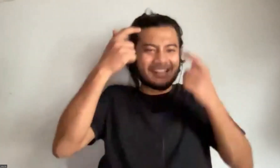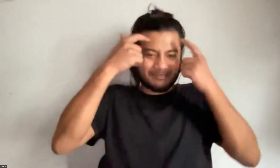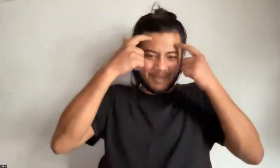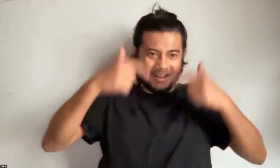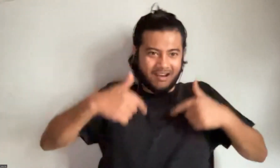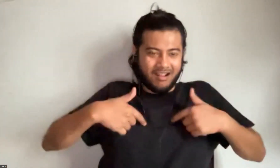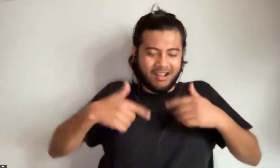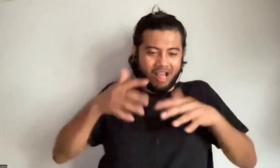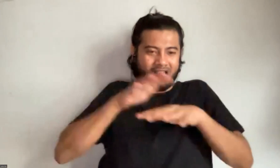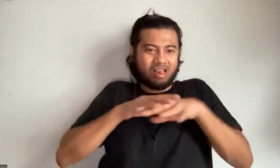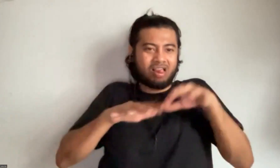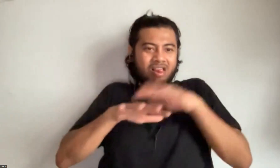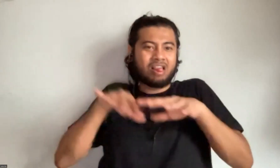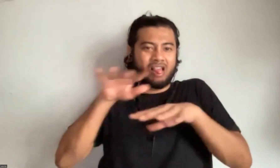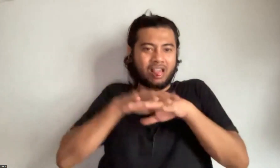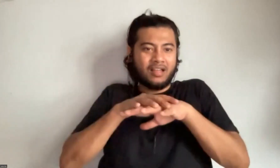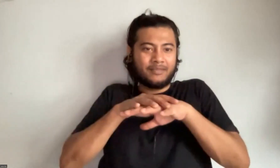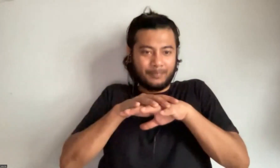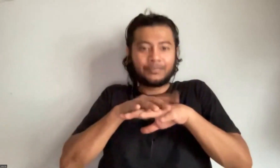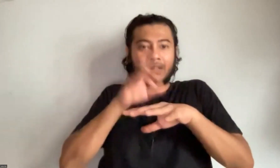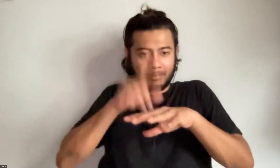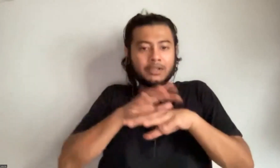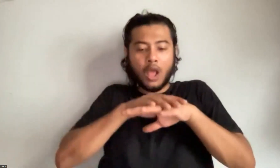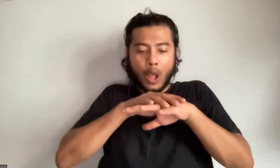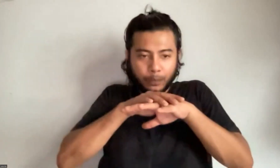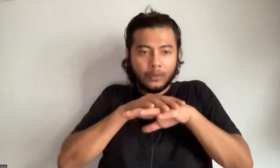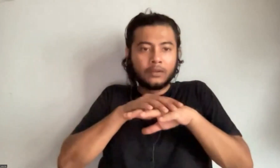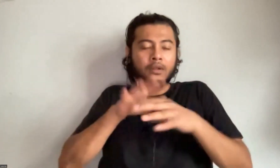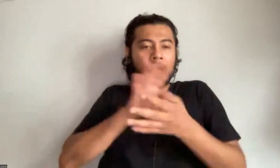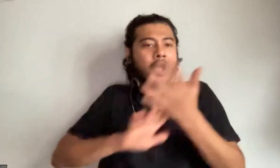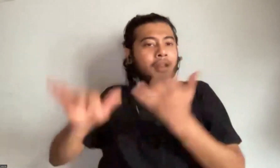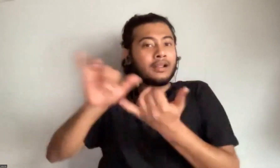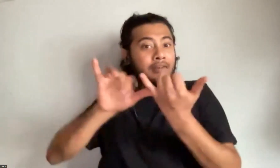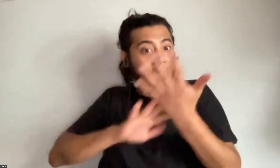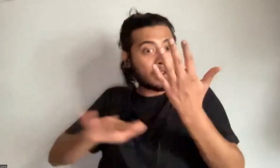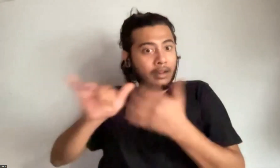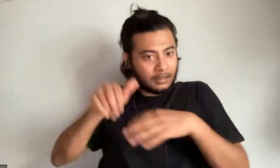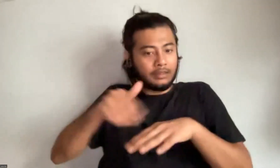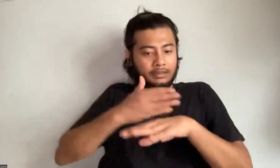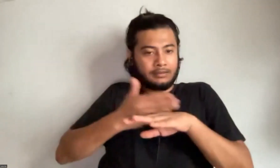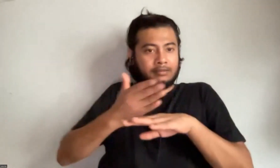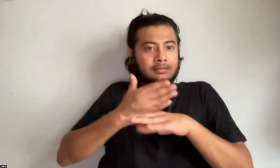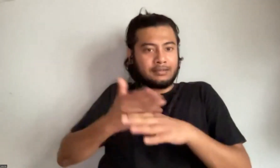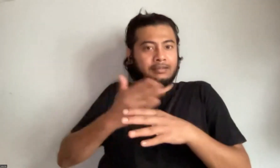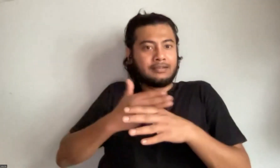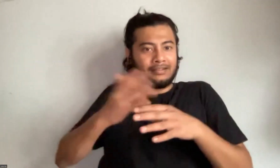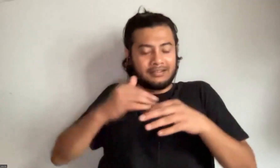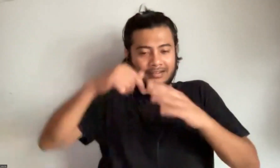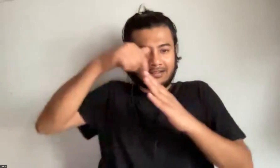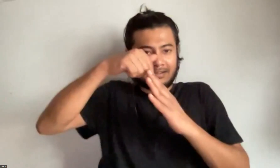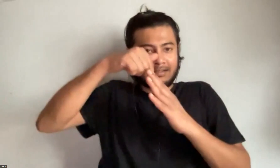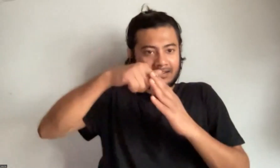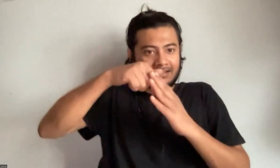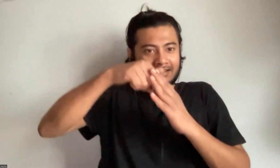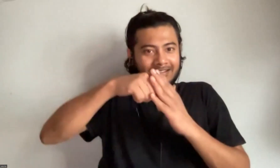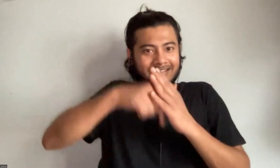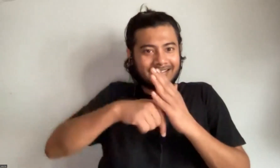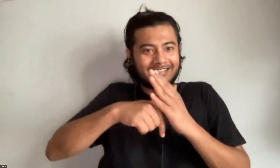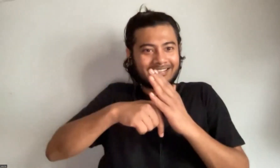to establish your lost relationship with Krishna. How son, when he comes back after 15-20